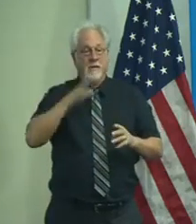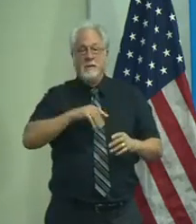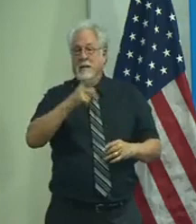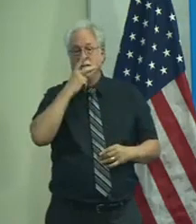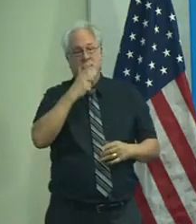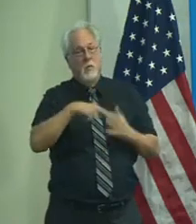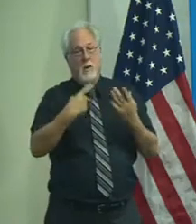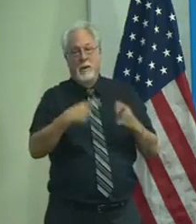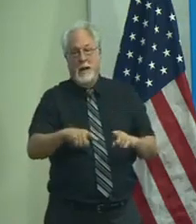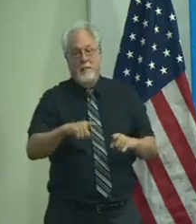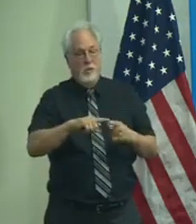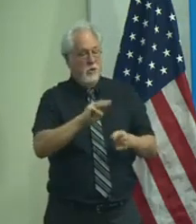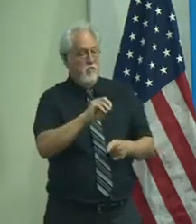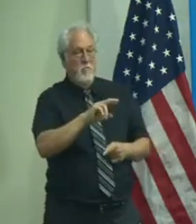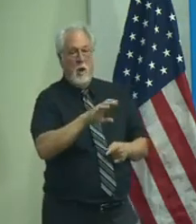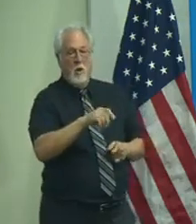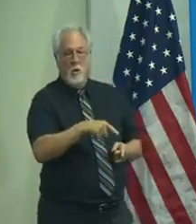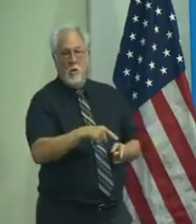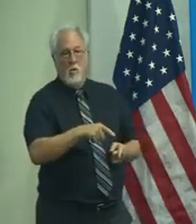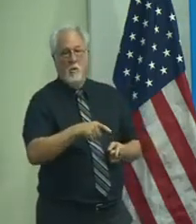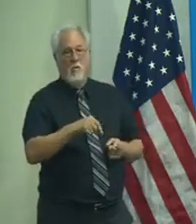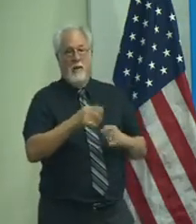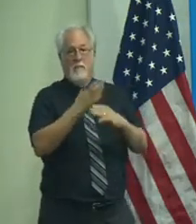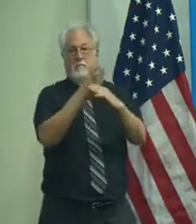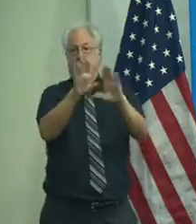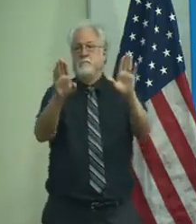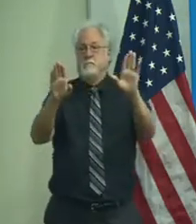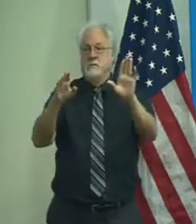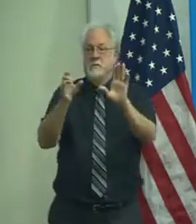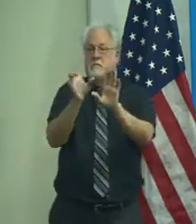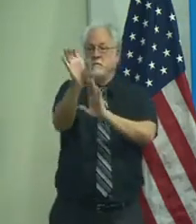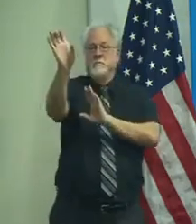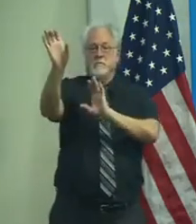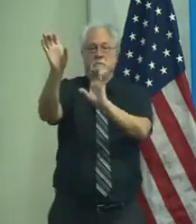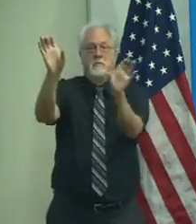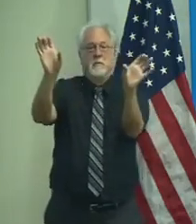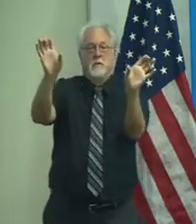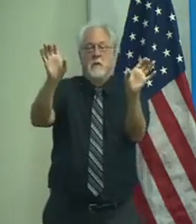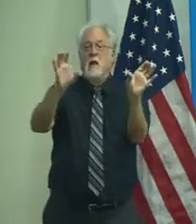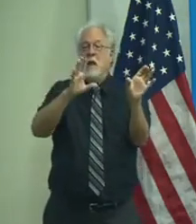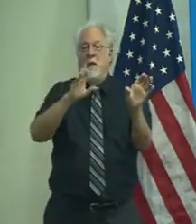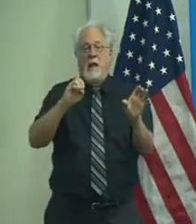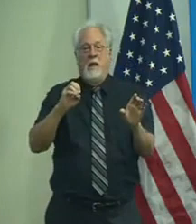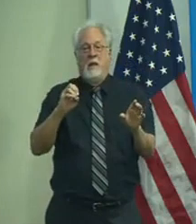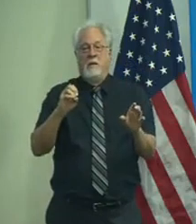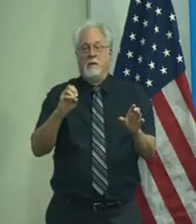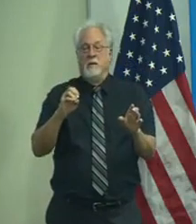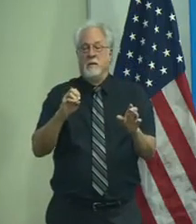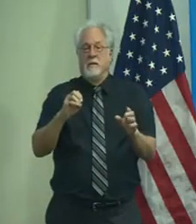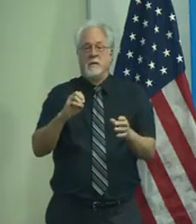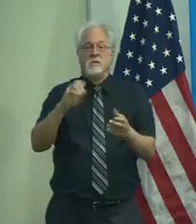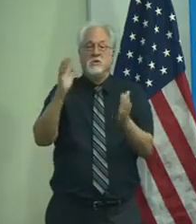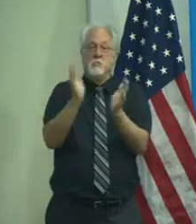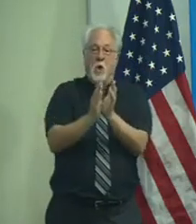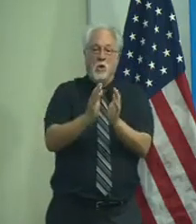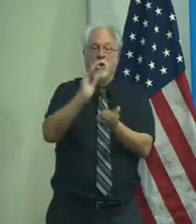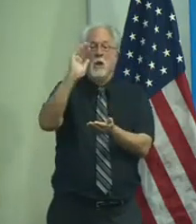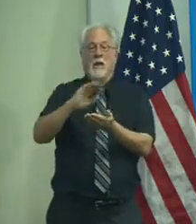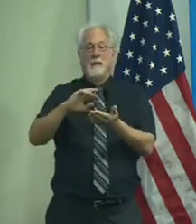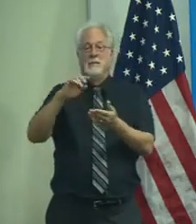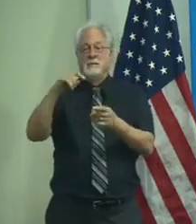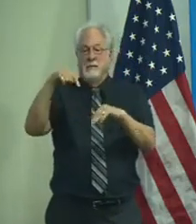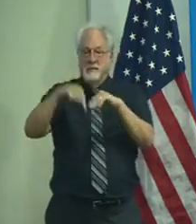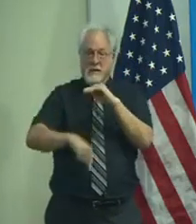was going to happen to Marco with it shearing off and becoming smaller and less intense.